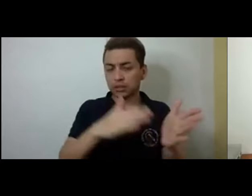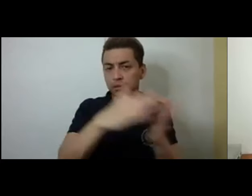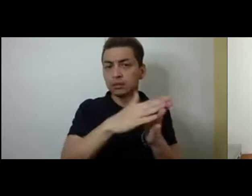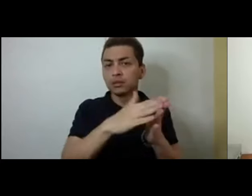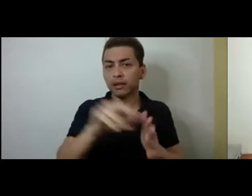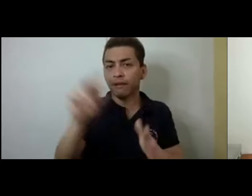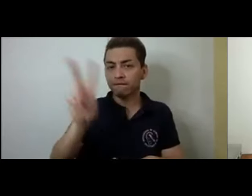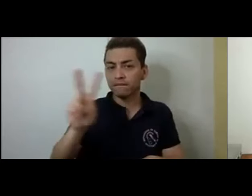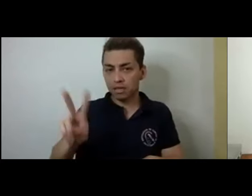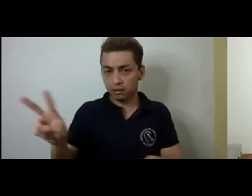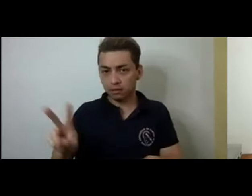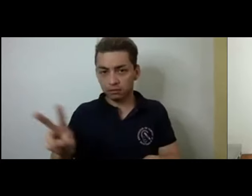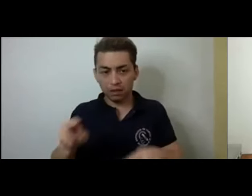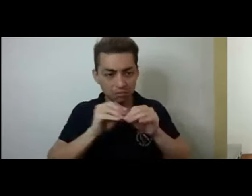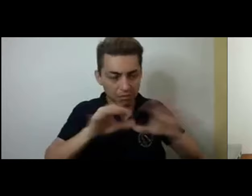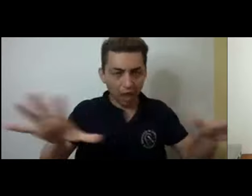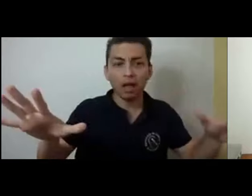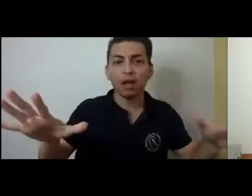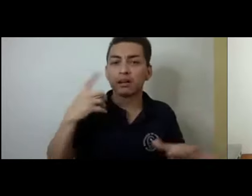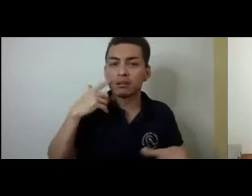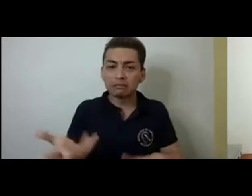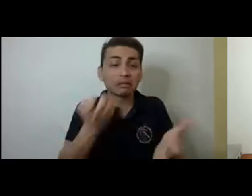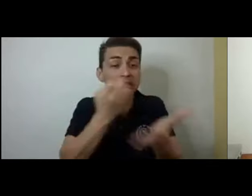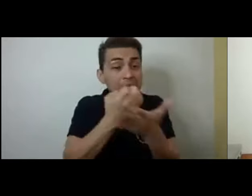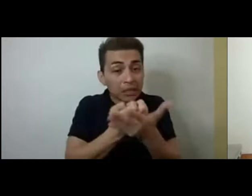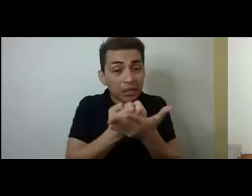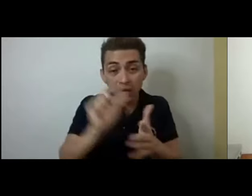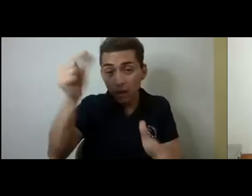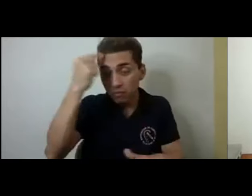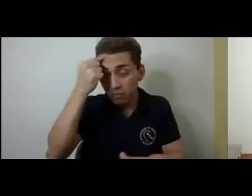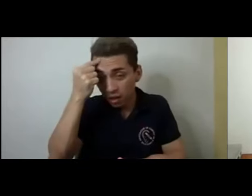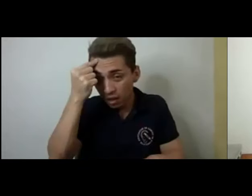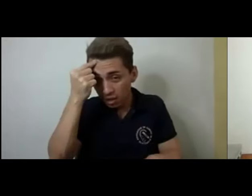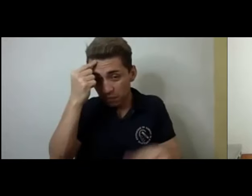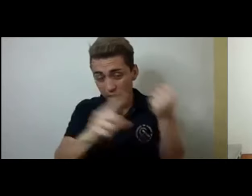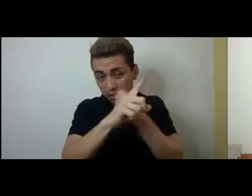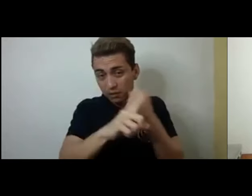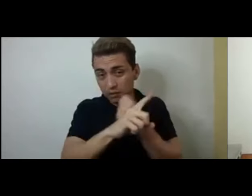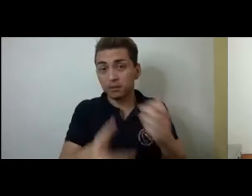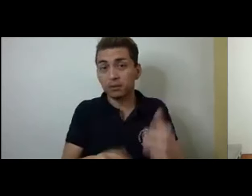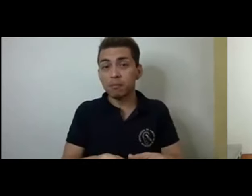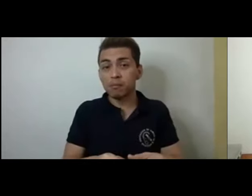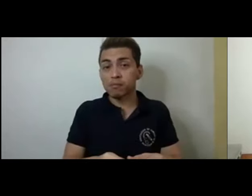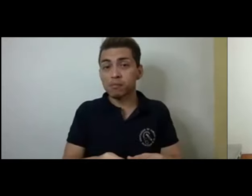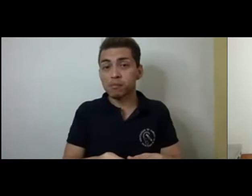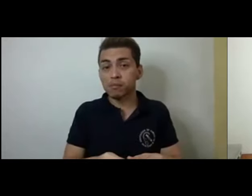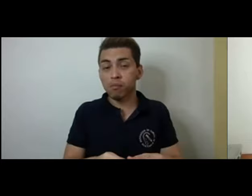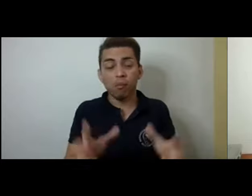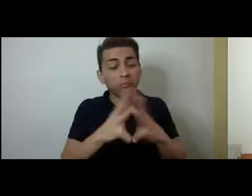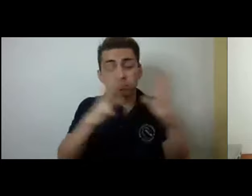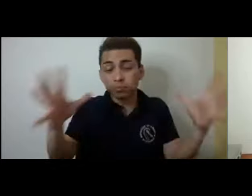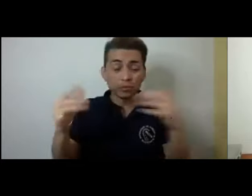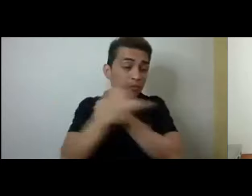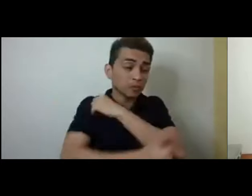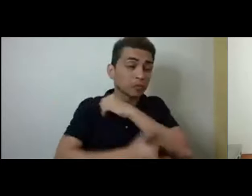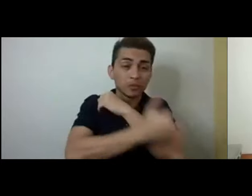result of massive economic implosion and political tensions. Whereas most countries in the region have